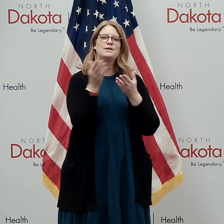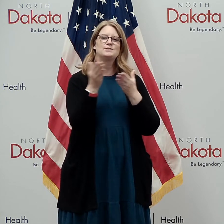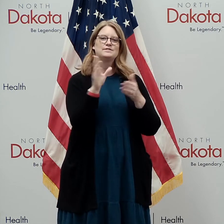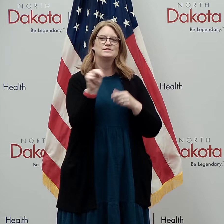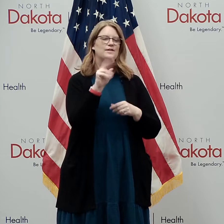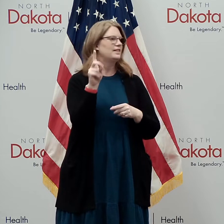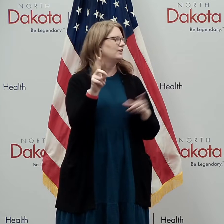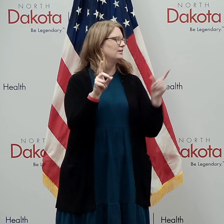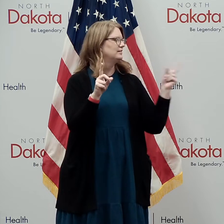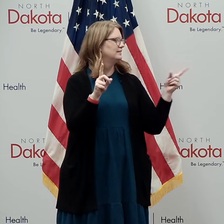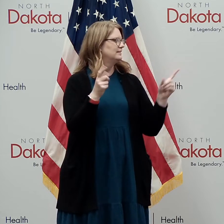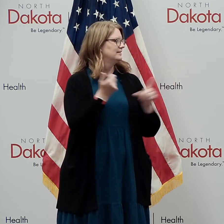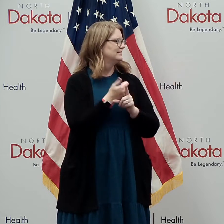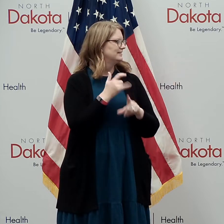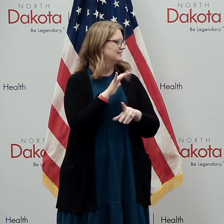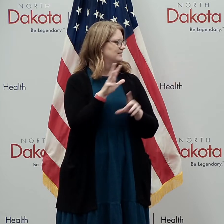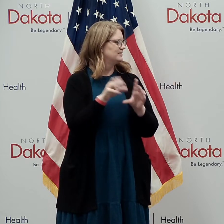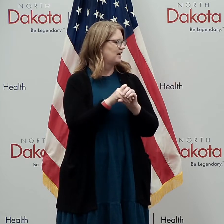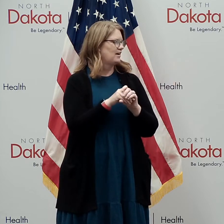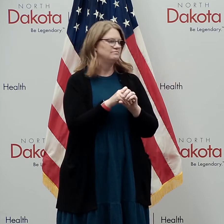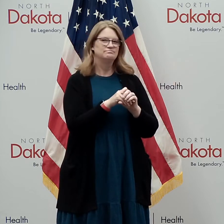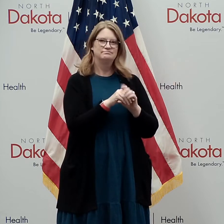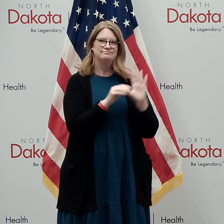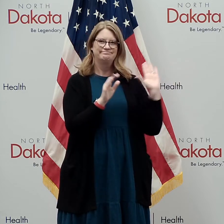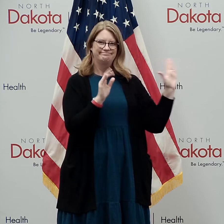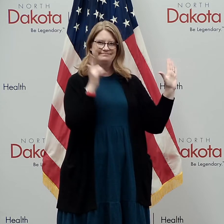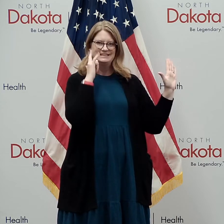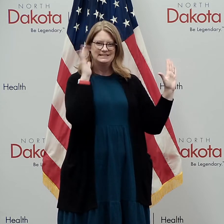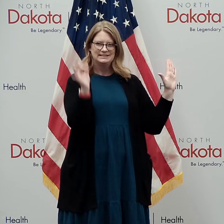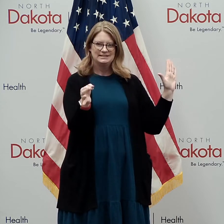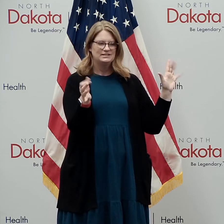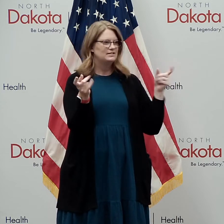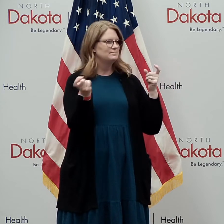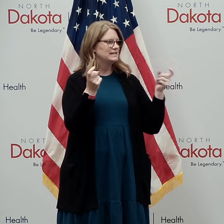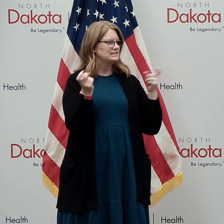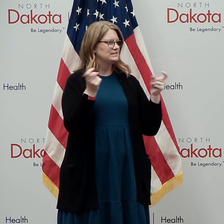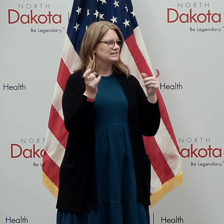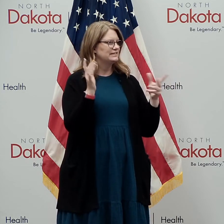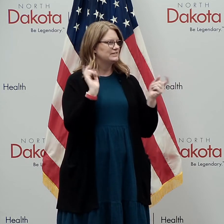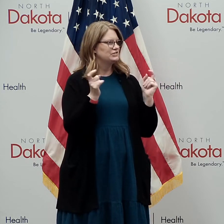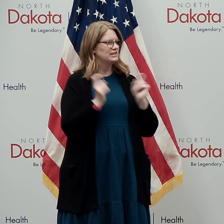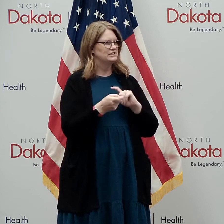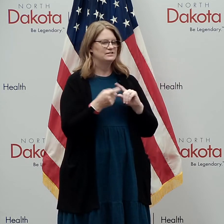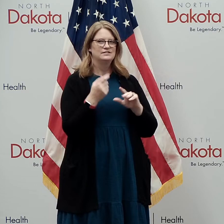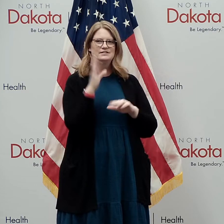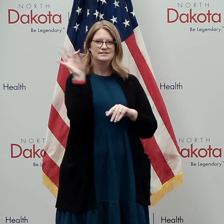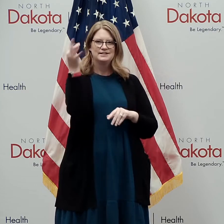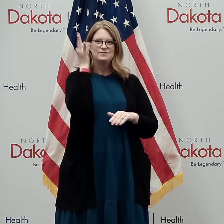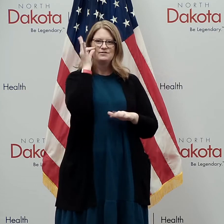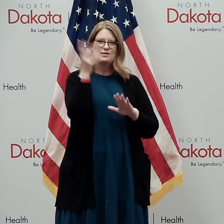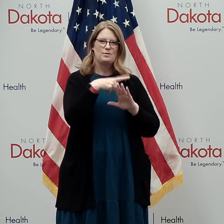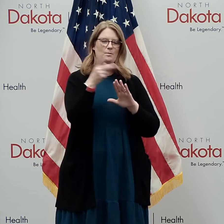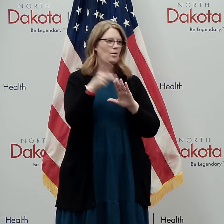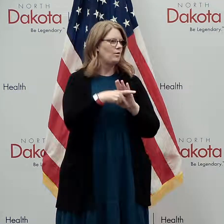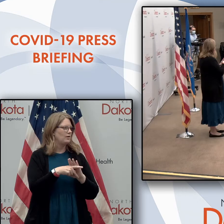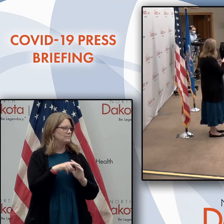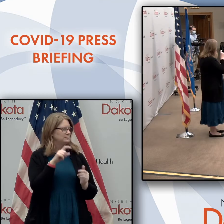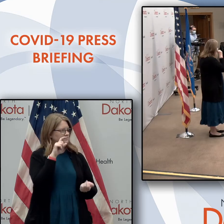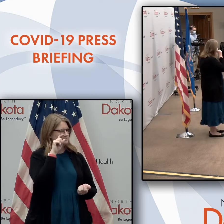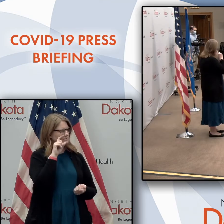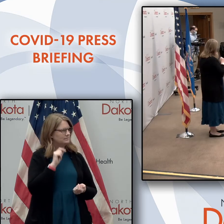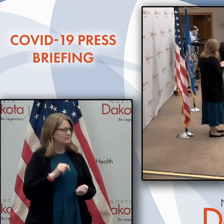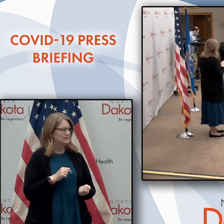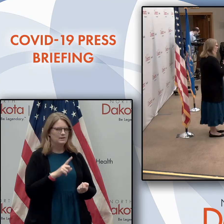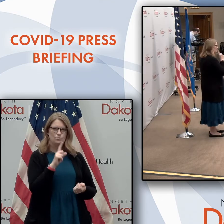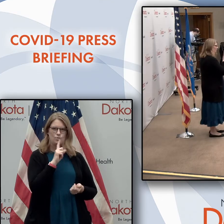been closely involved in the decision, closely involved in managing all these changes to all these federal programs, and was a